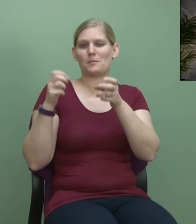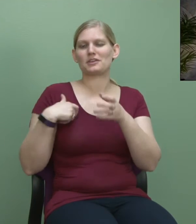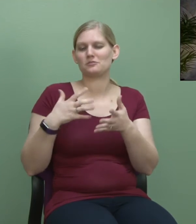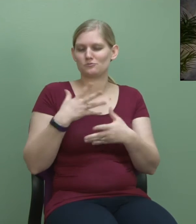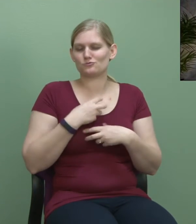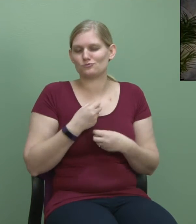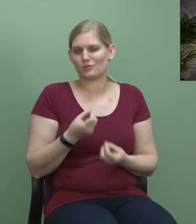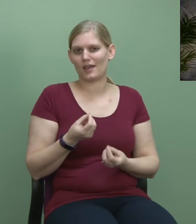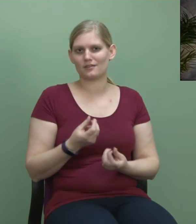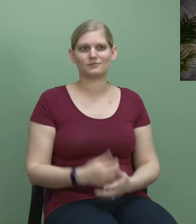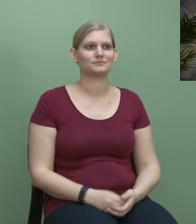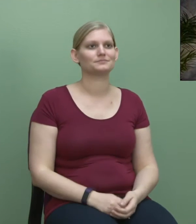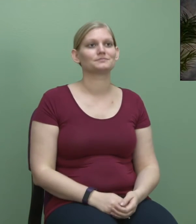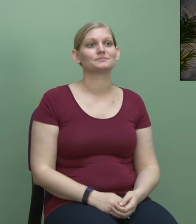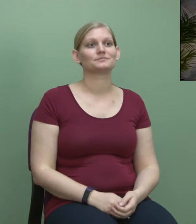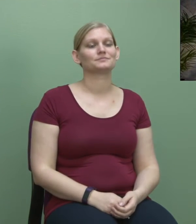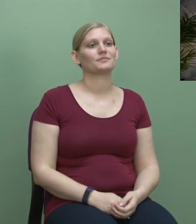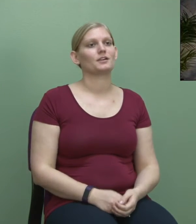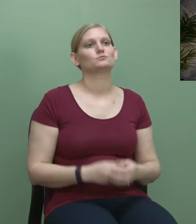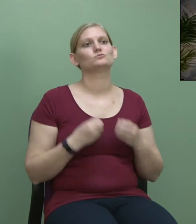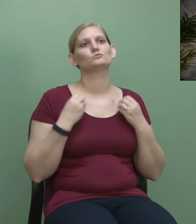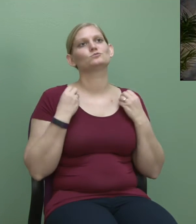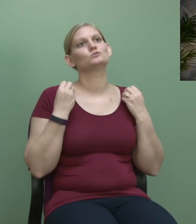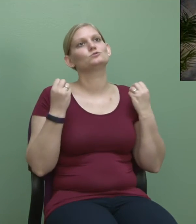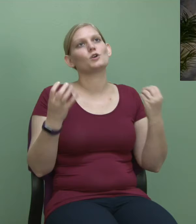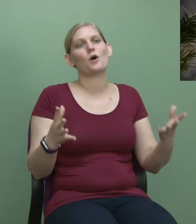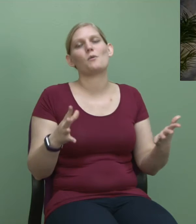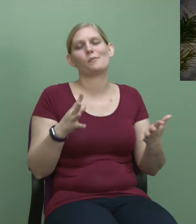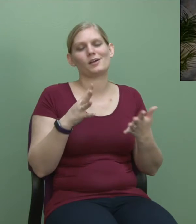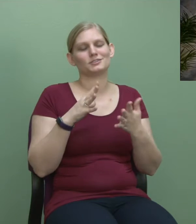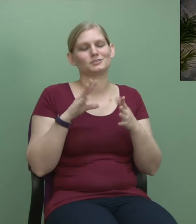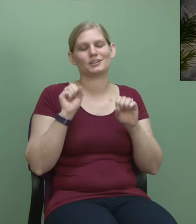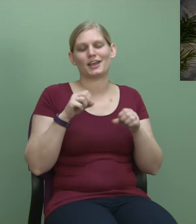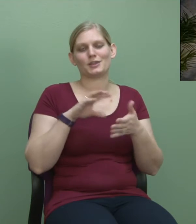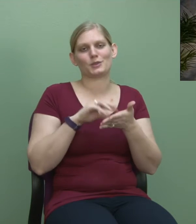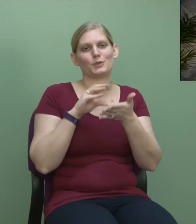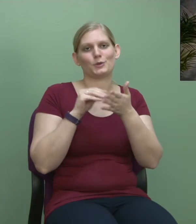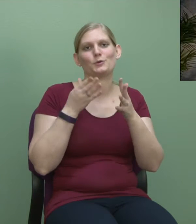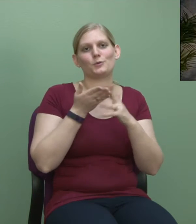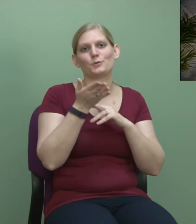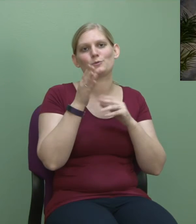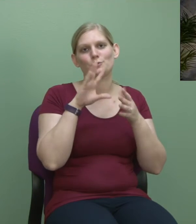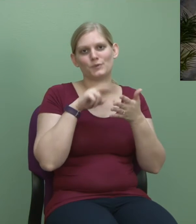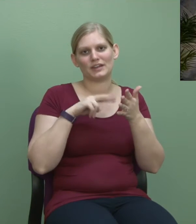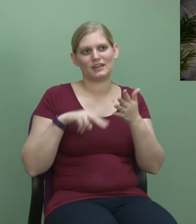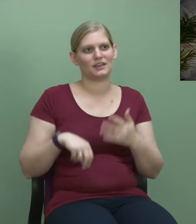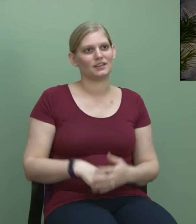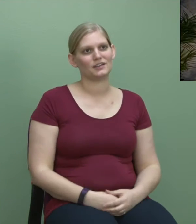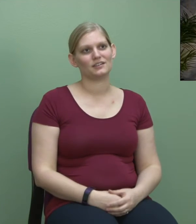There is definitely a wealth of knowledge to be had in reading and